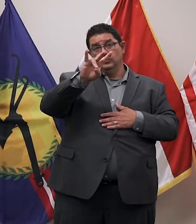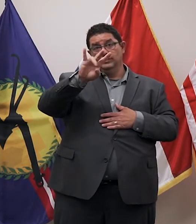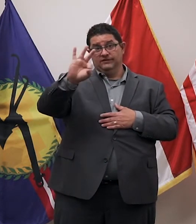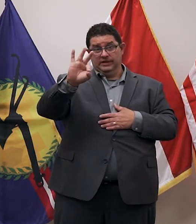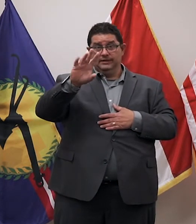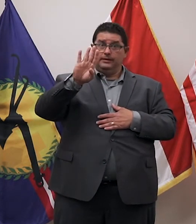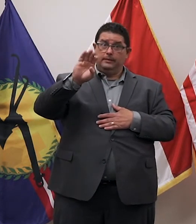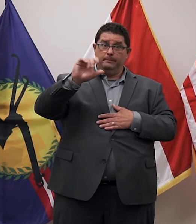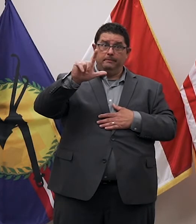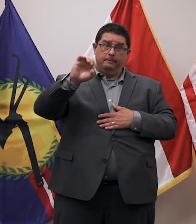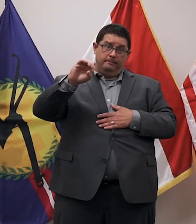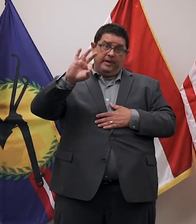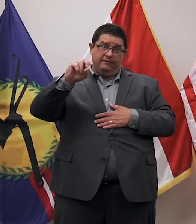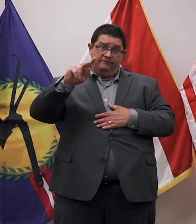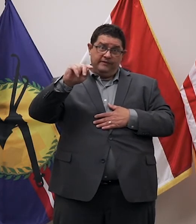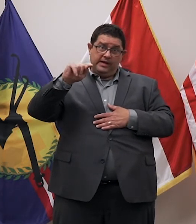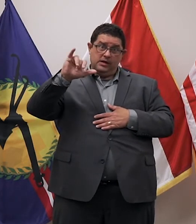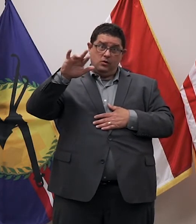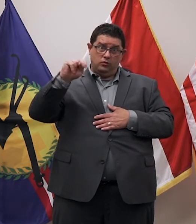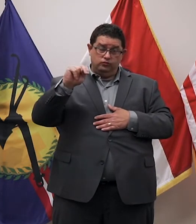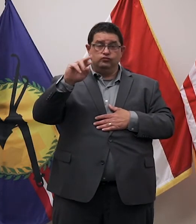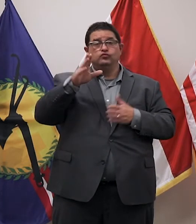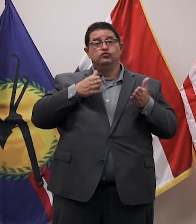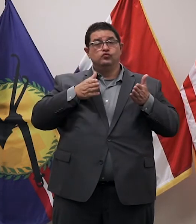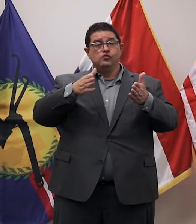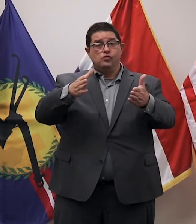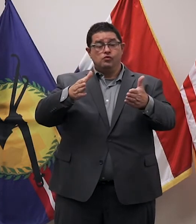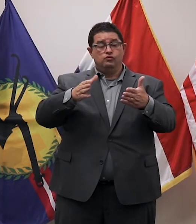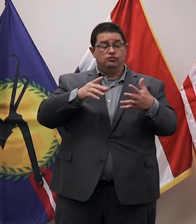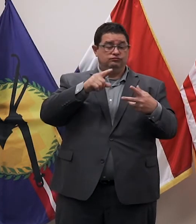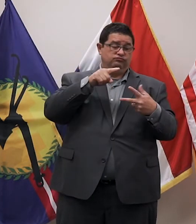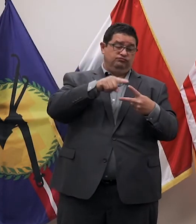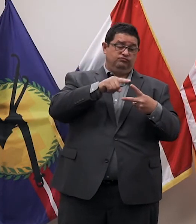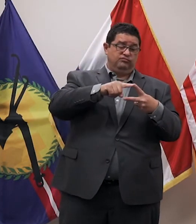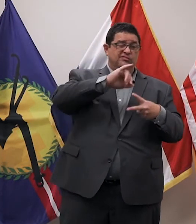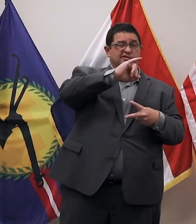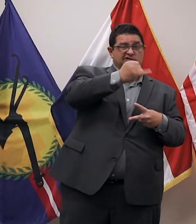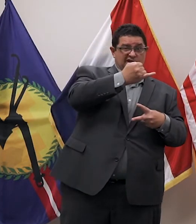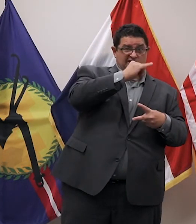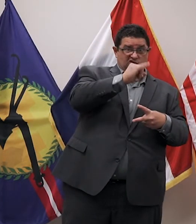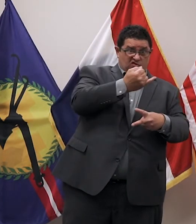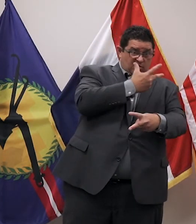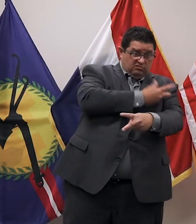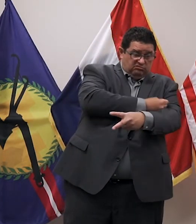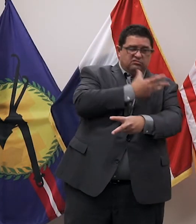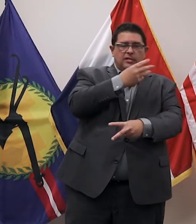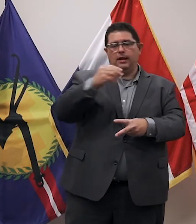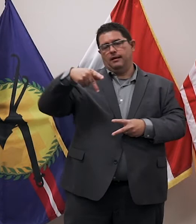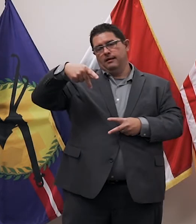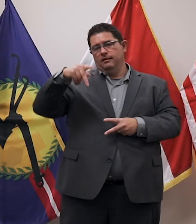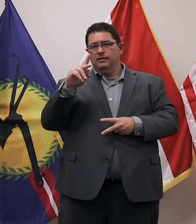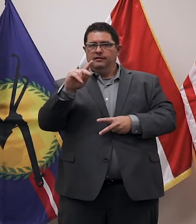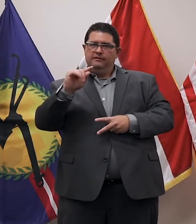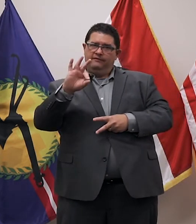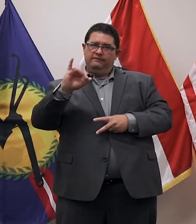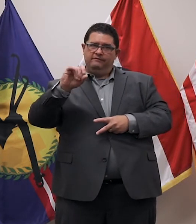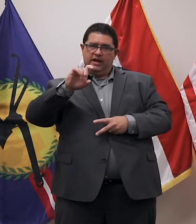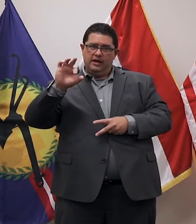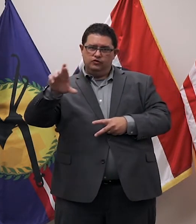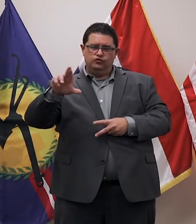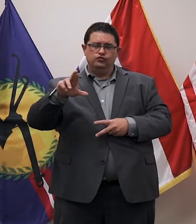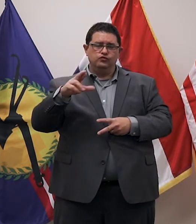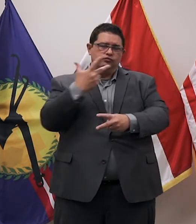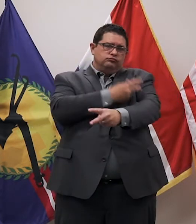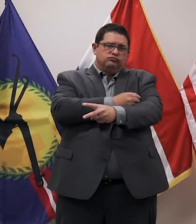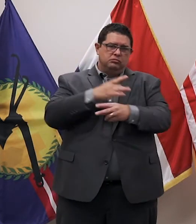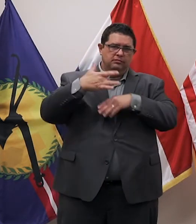Road. The Johnson & Johnson and the Pfizer vaccines will both be available, and walk-ins are welcome. A week from